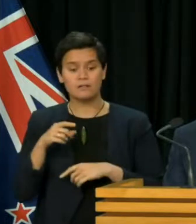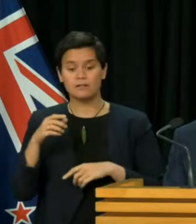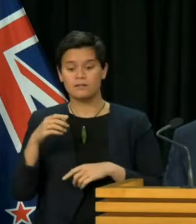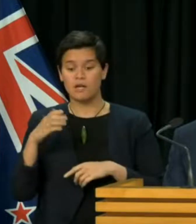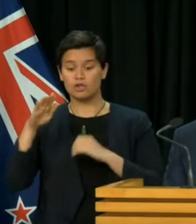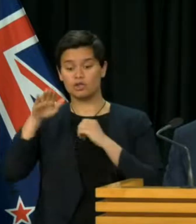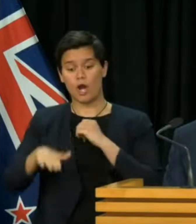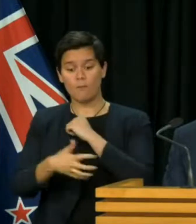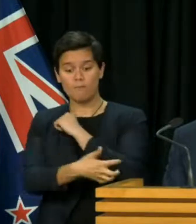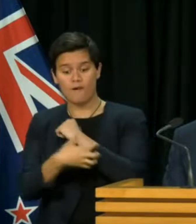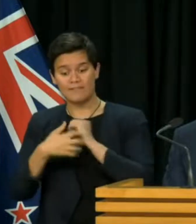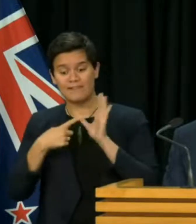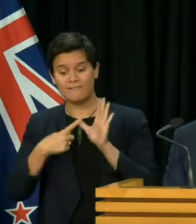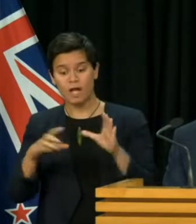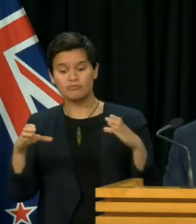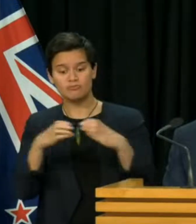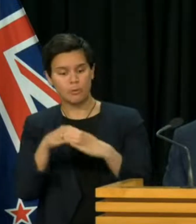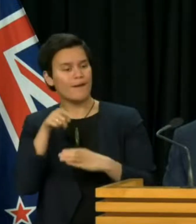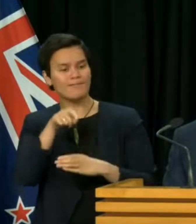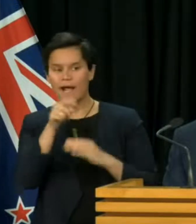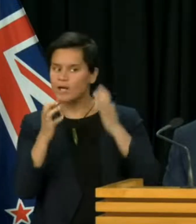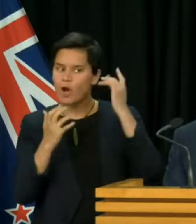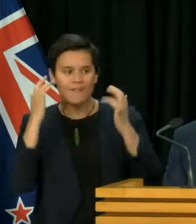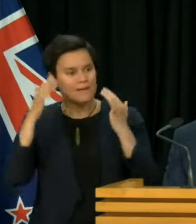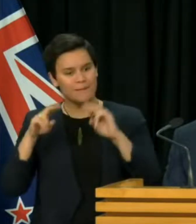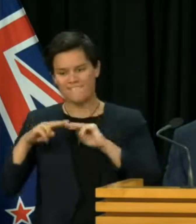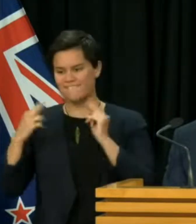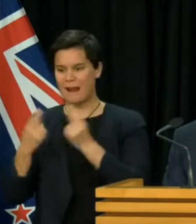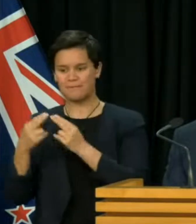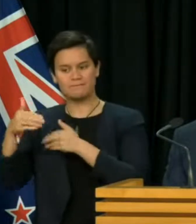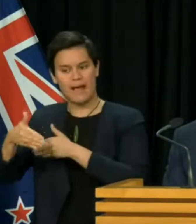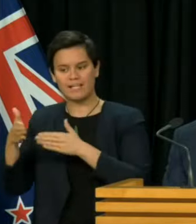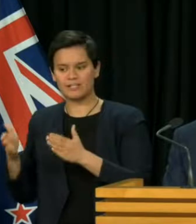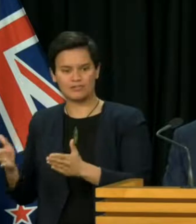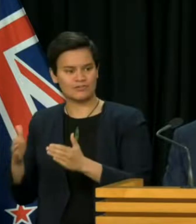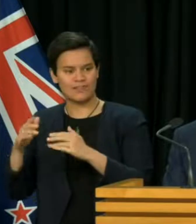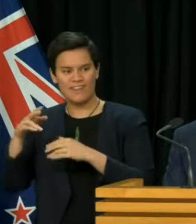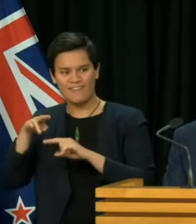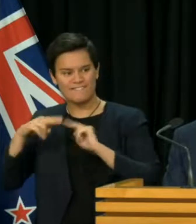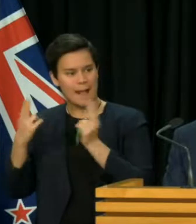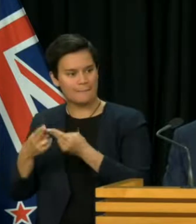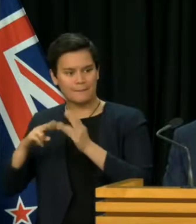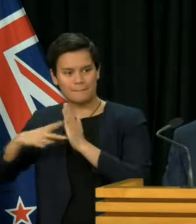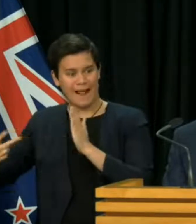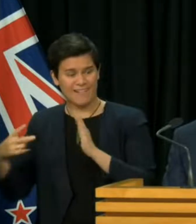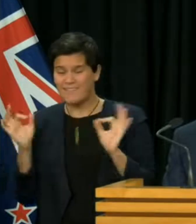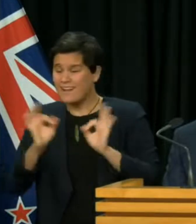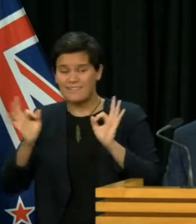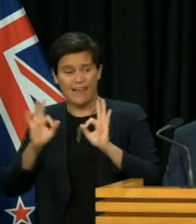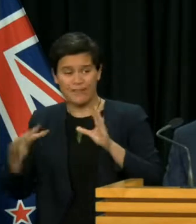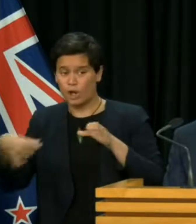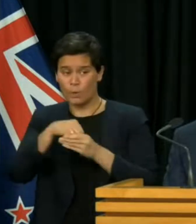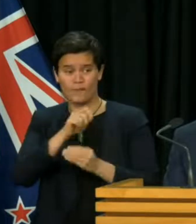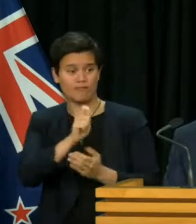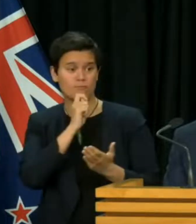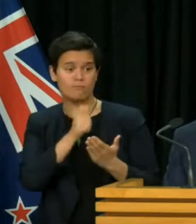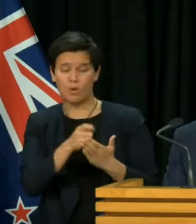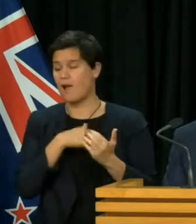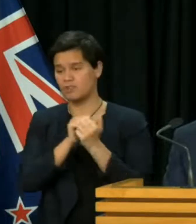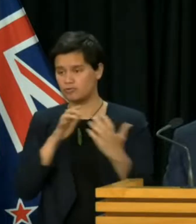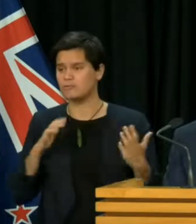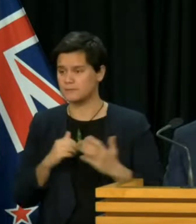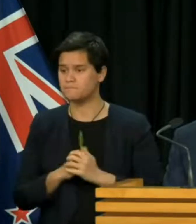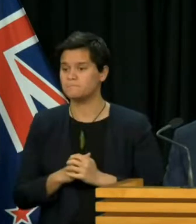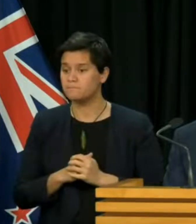in their assessment the families package, and I disagree with them for doing that because it's significant in terms of its impact. Prime Minister,